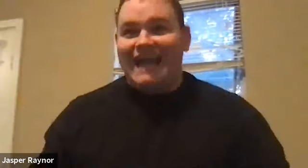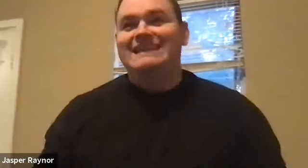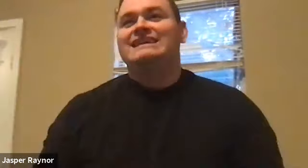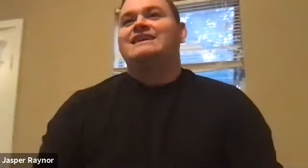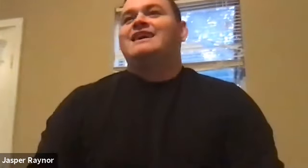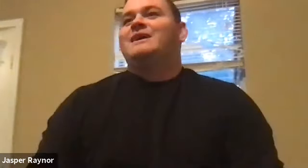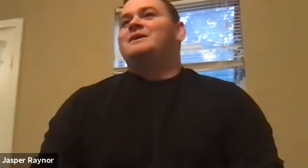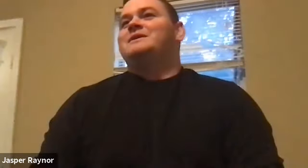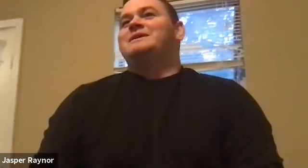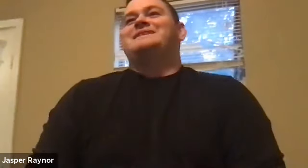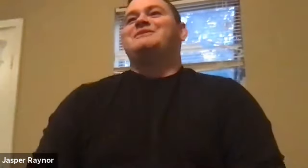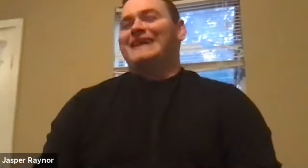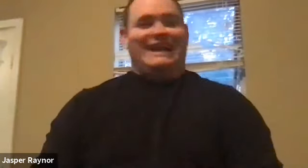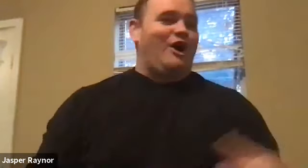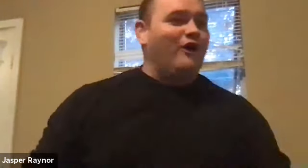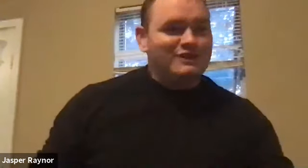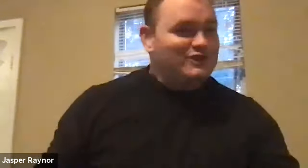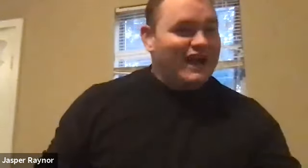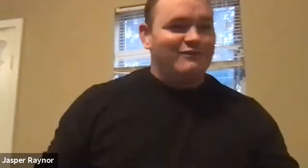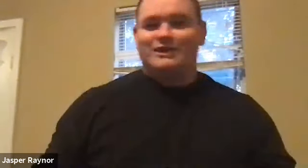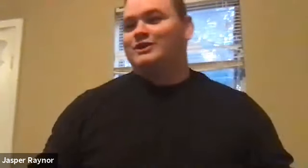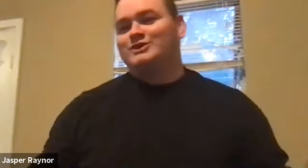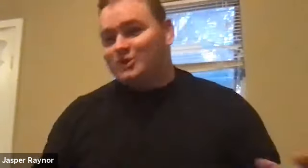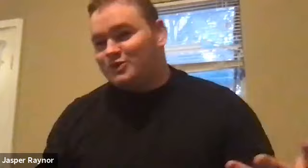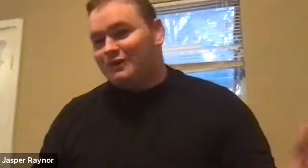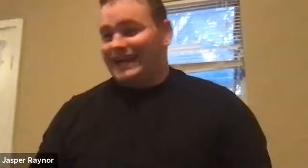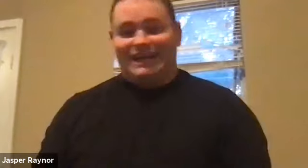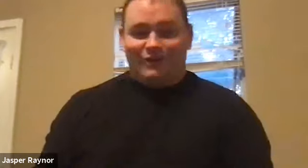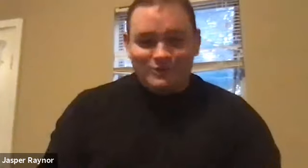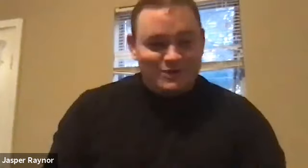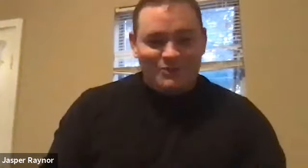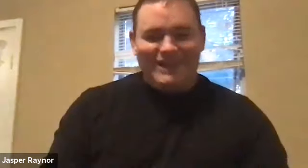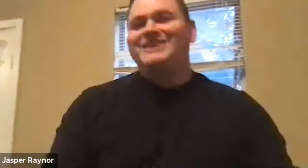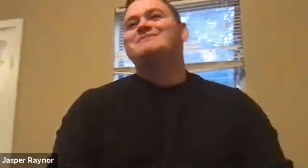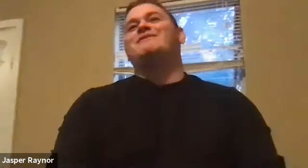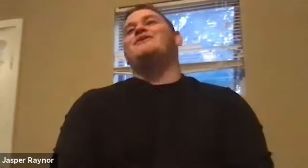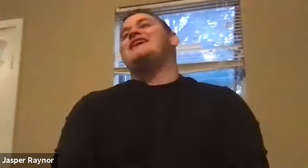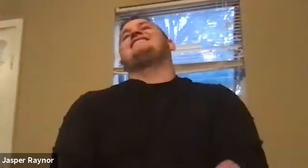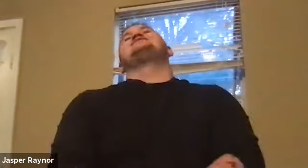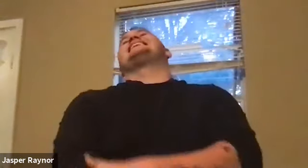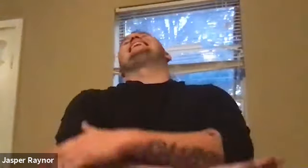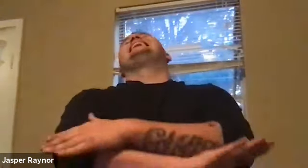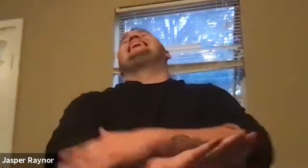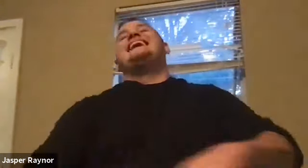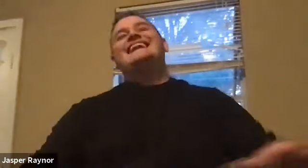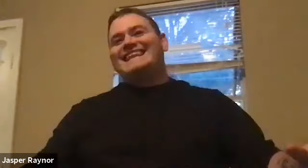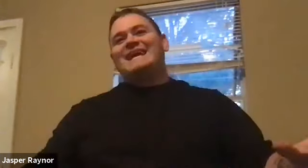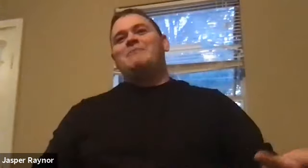height, what kind of car you drive, where you go to school, what kind of clothes you wear, before I ever say anything about